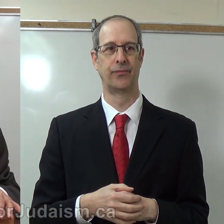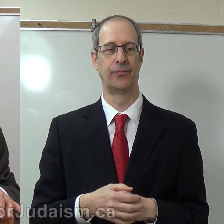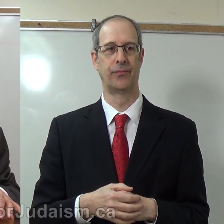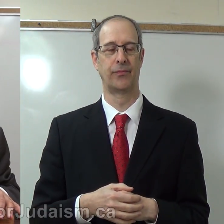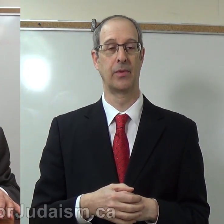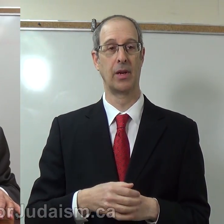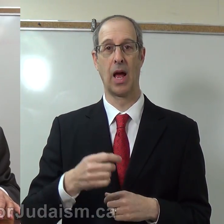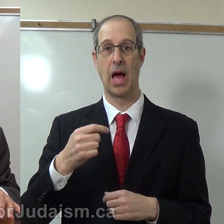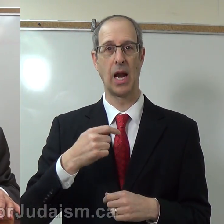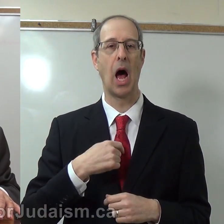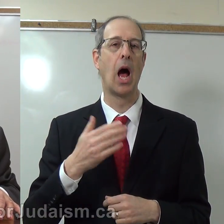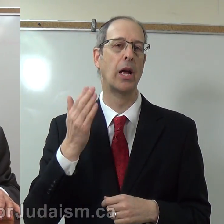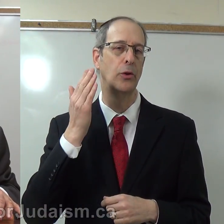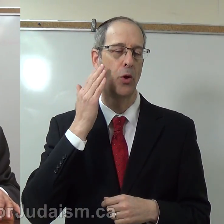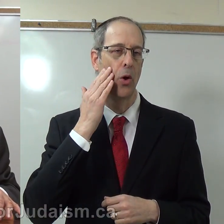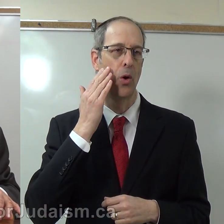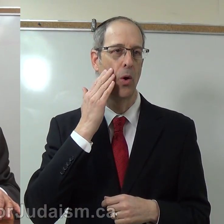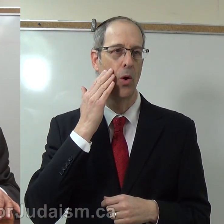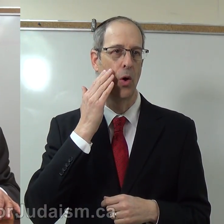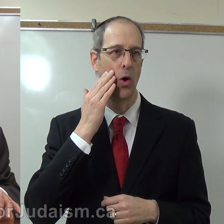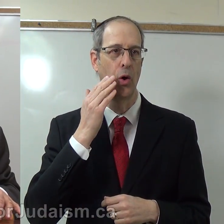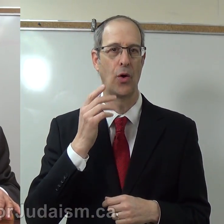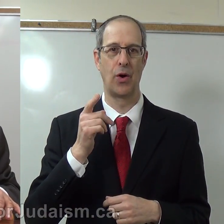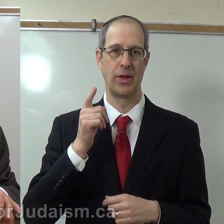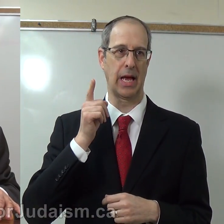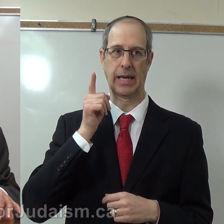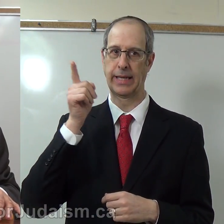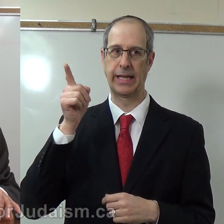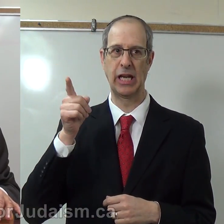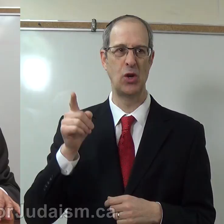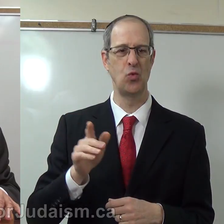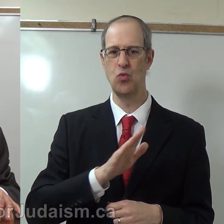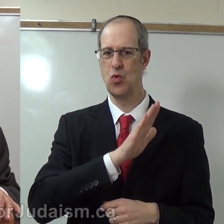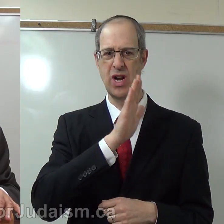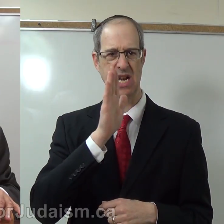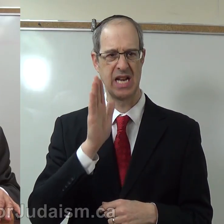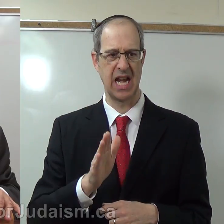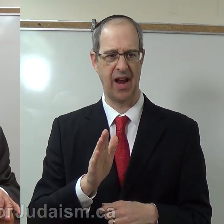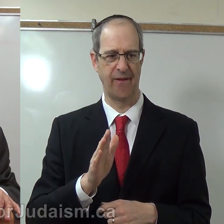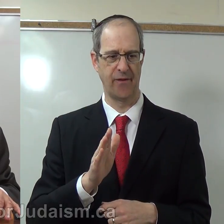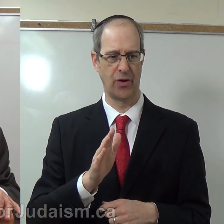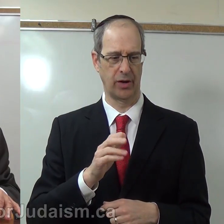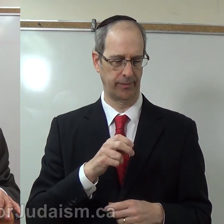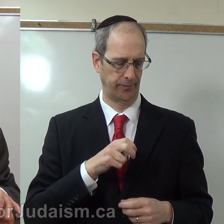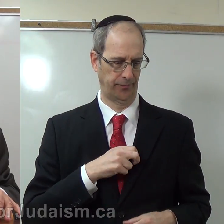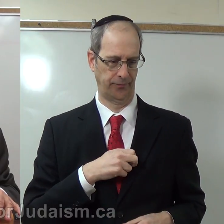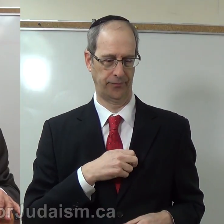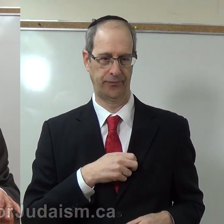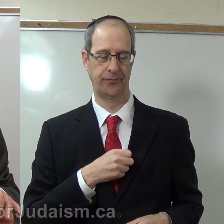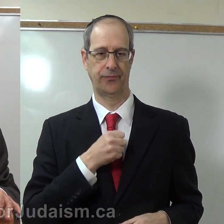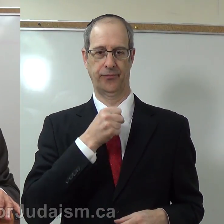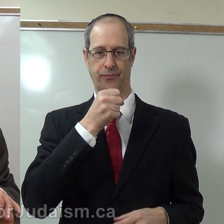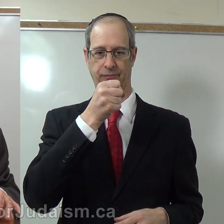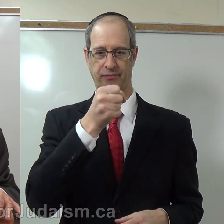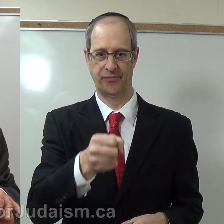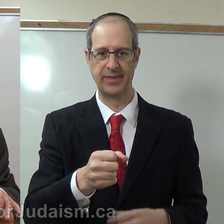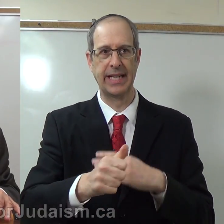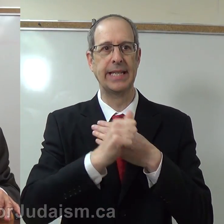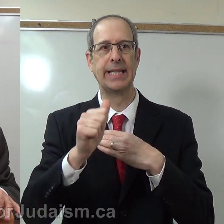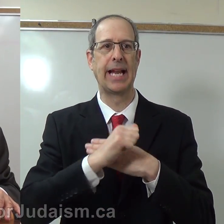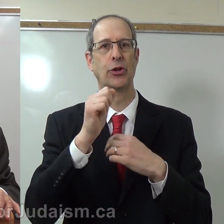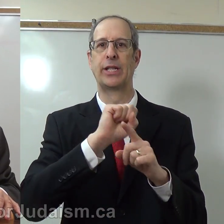And I know that he would never put me in a situation where I would be in danger.